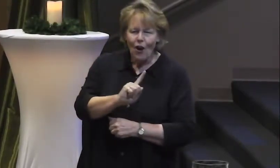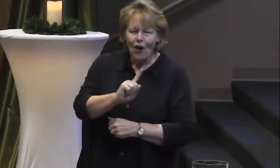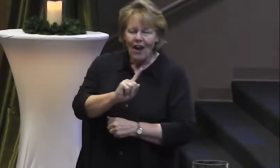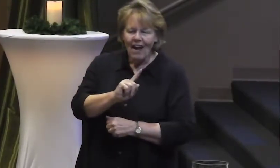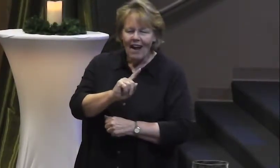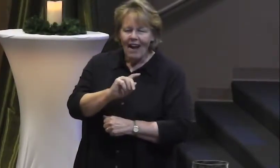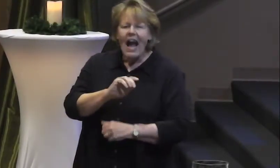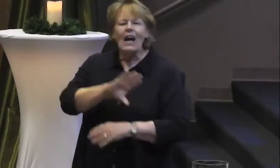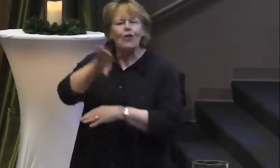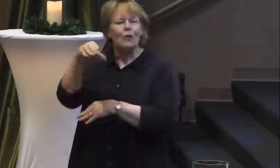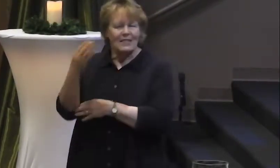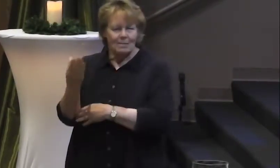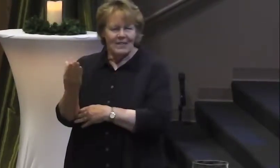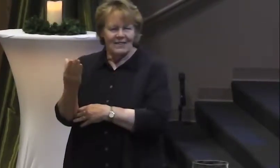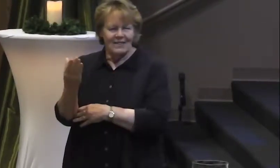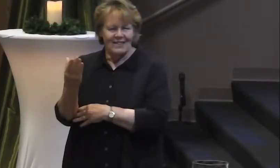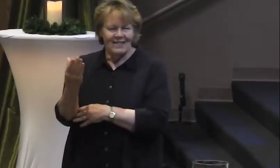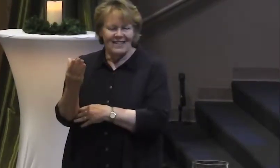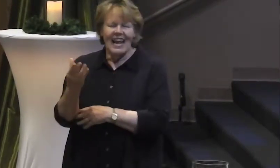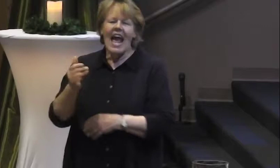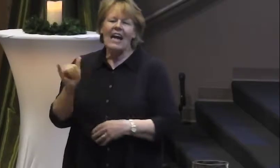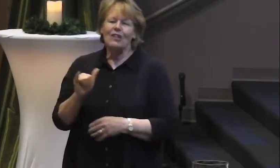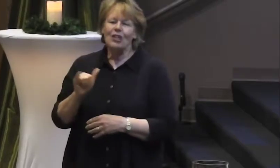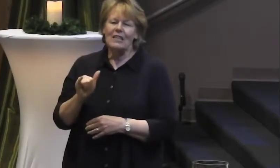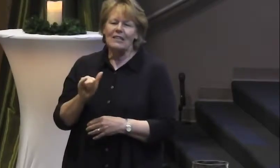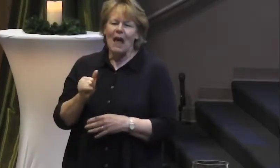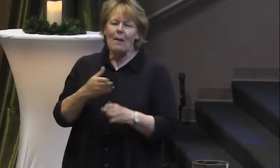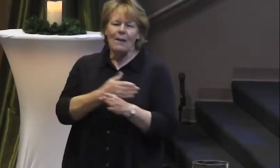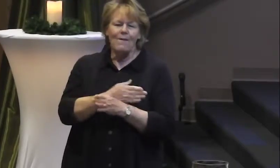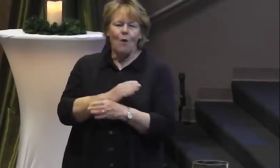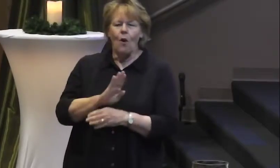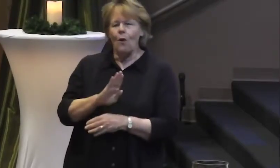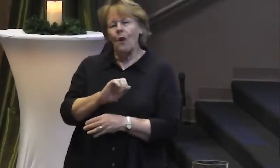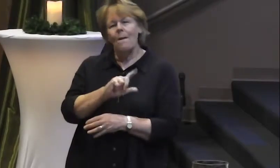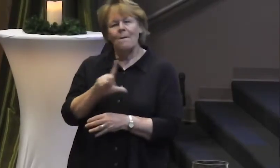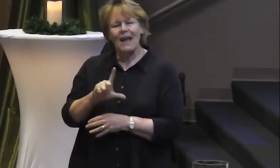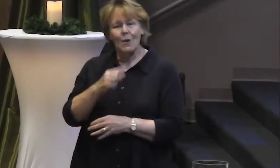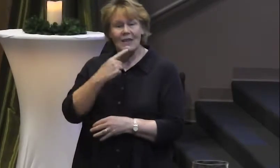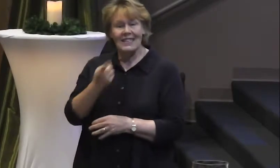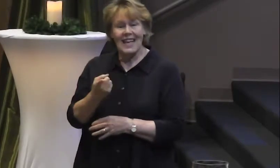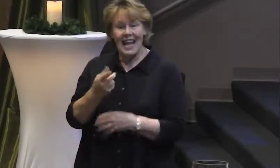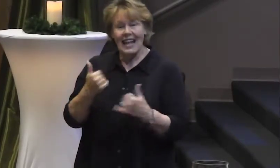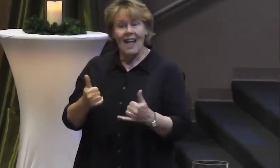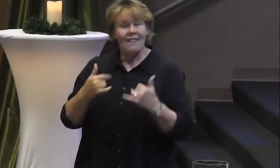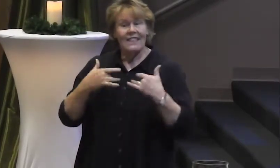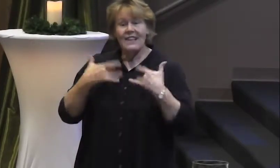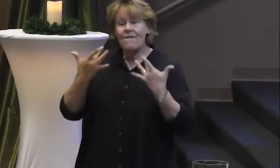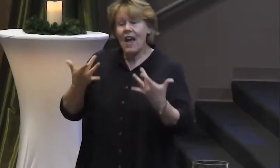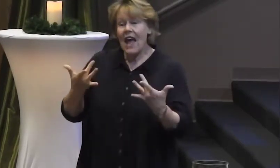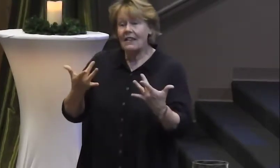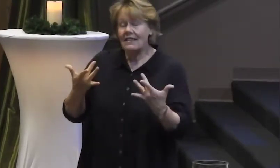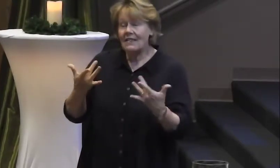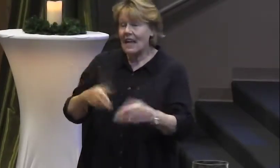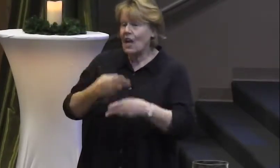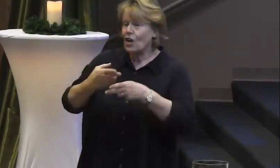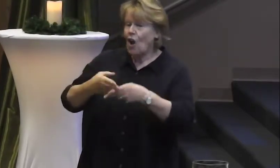was saying earlier. This event called Christmas, it's just once a year in one particular